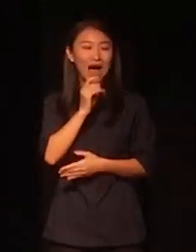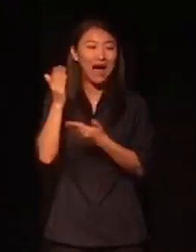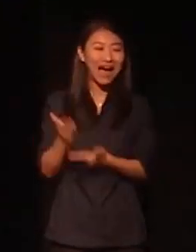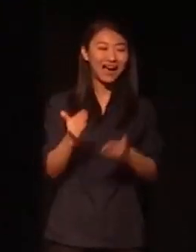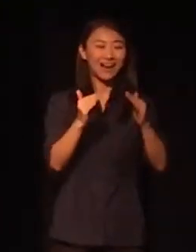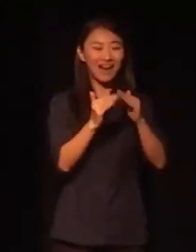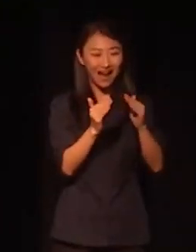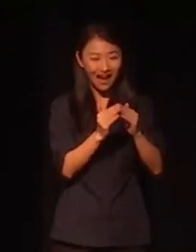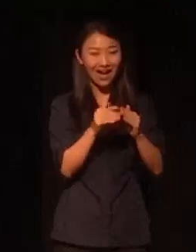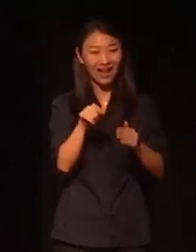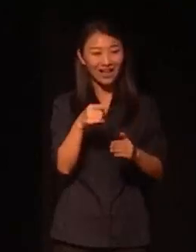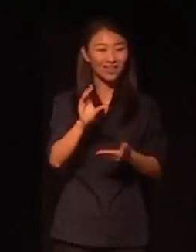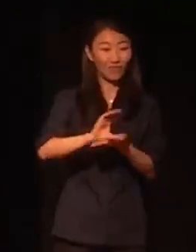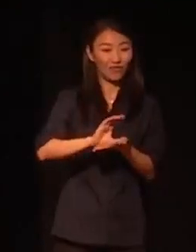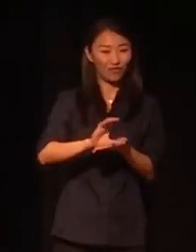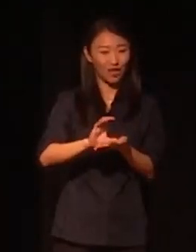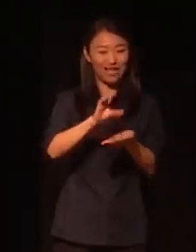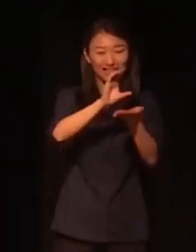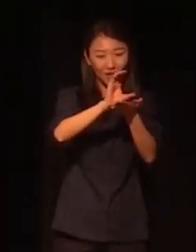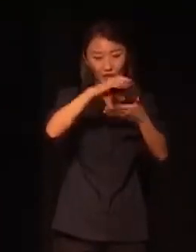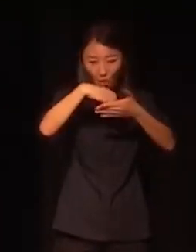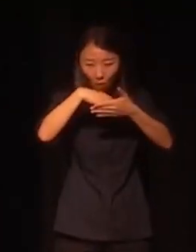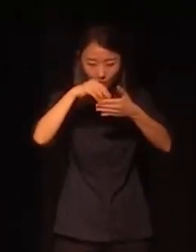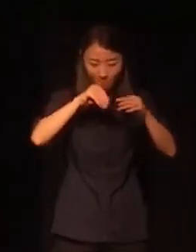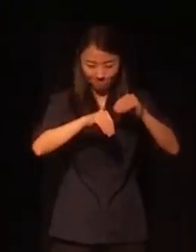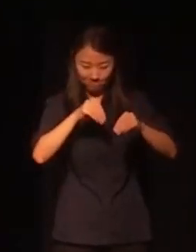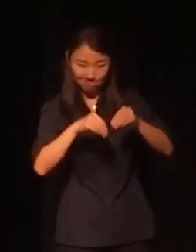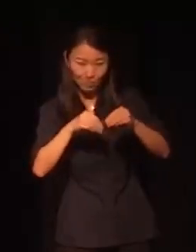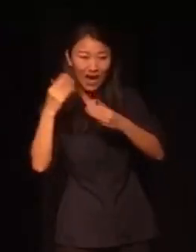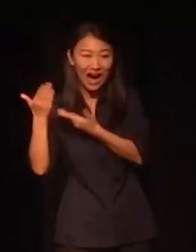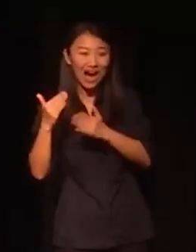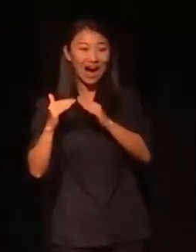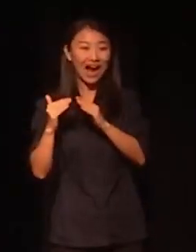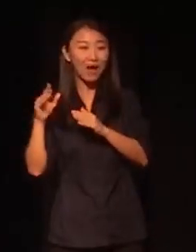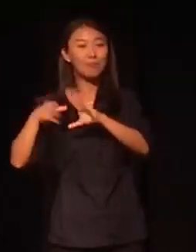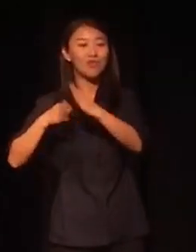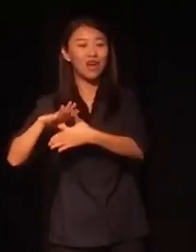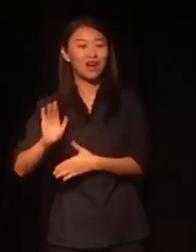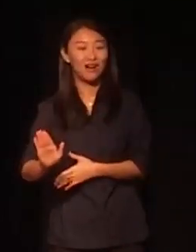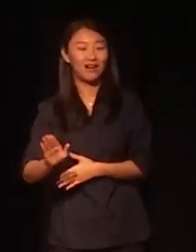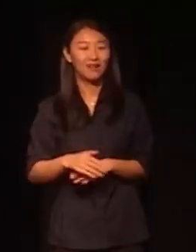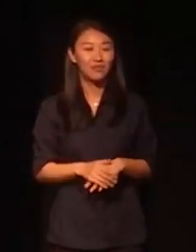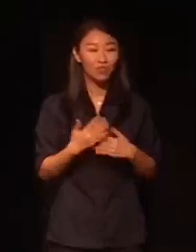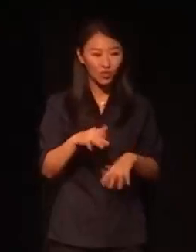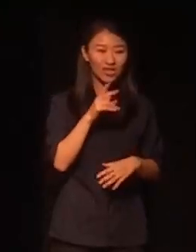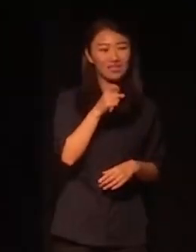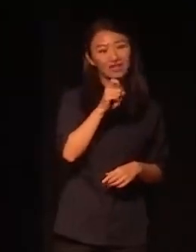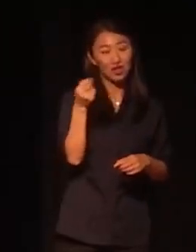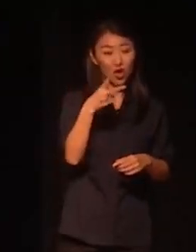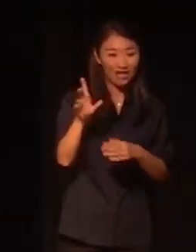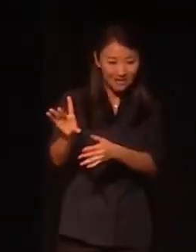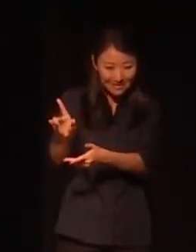which means stuffed beancurd in Hakka style. And then we also use metaphors